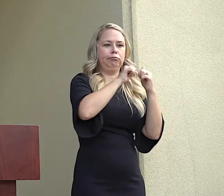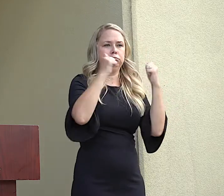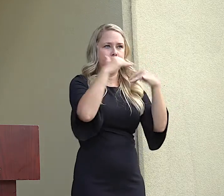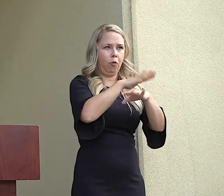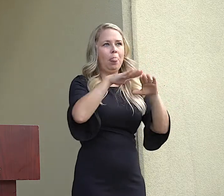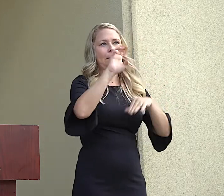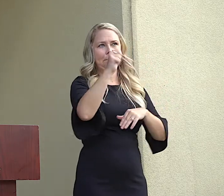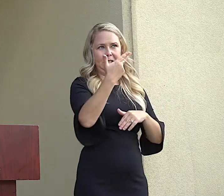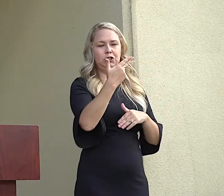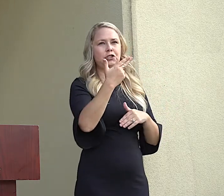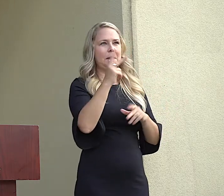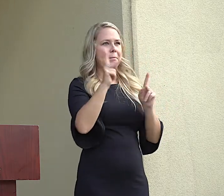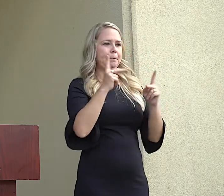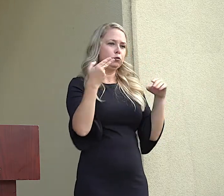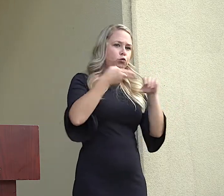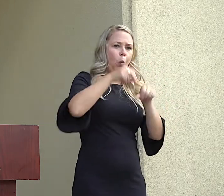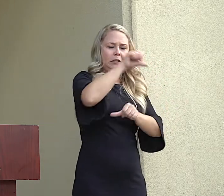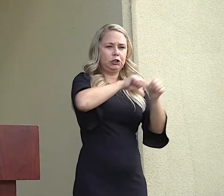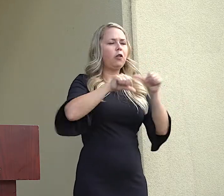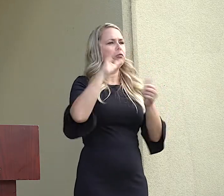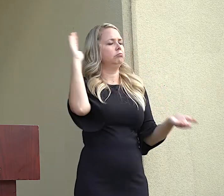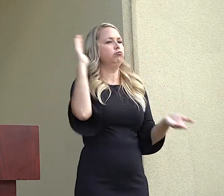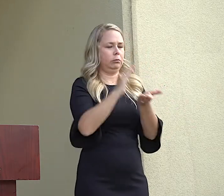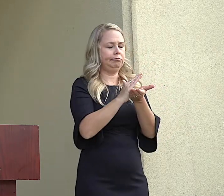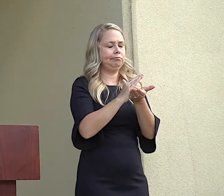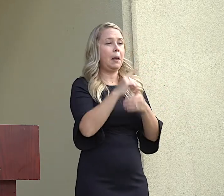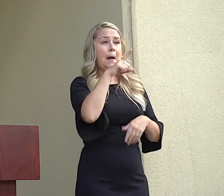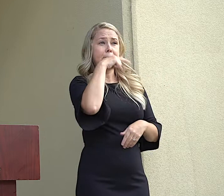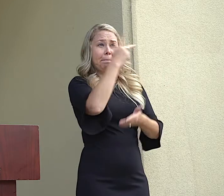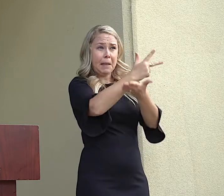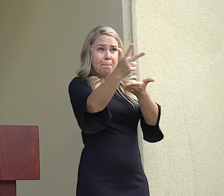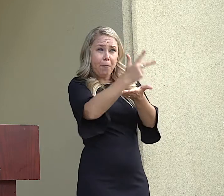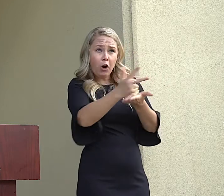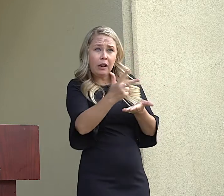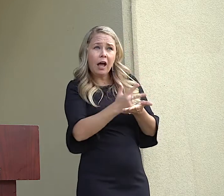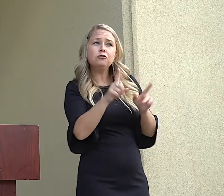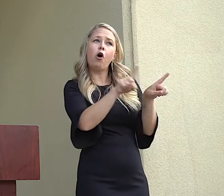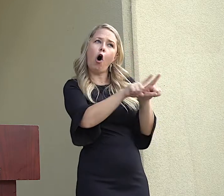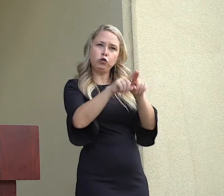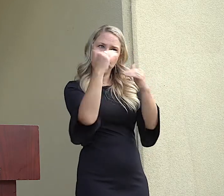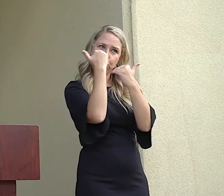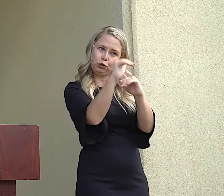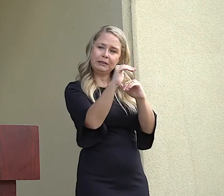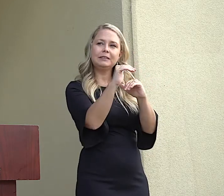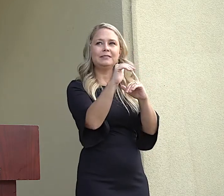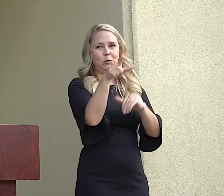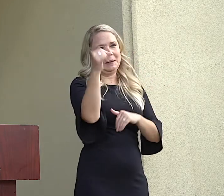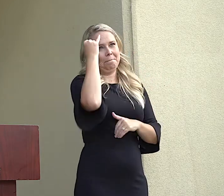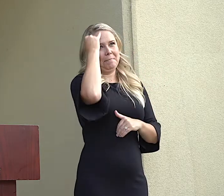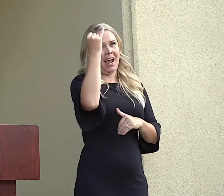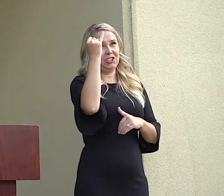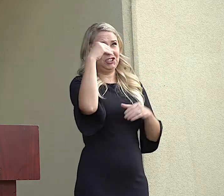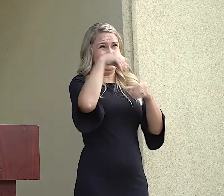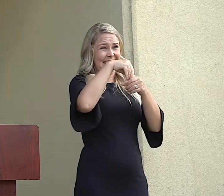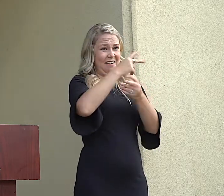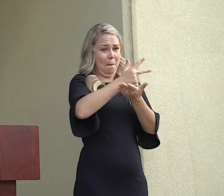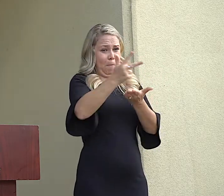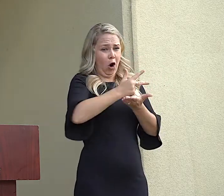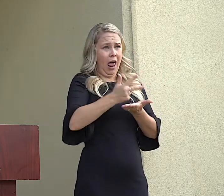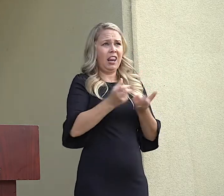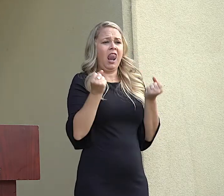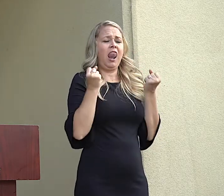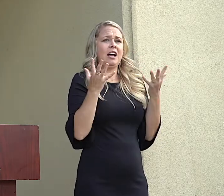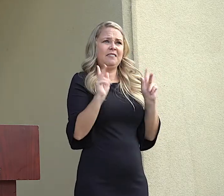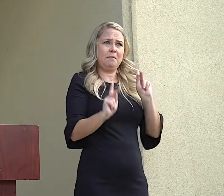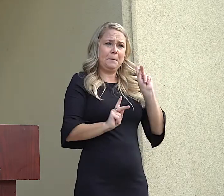slows down the congregating of people within vehicles. Then public parking lots also being restricted. As you can imagine, inside of a public parking lot, there are